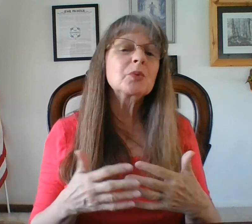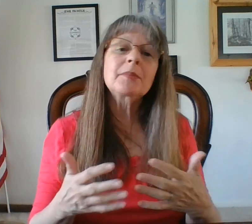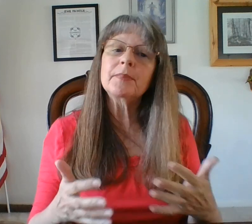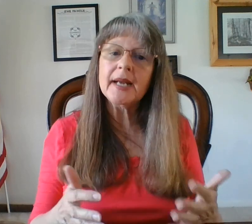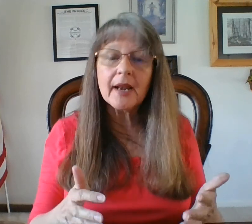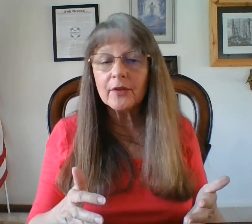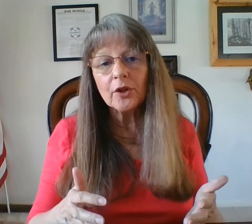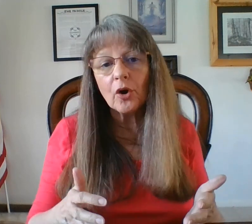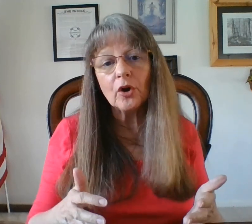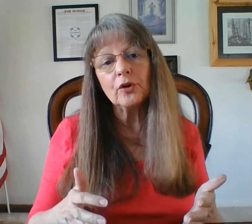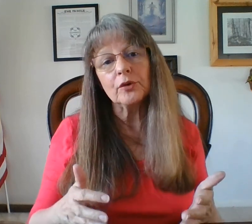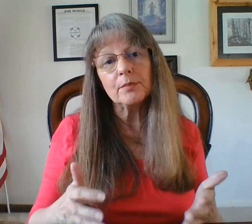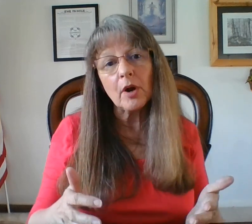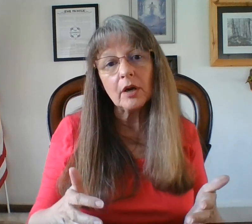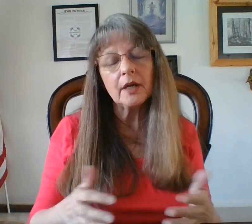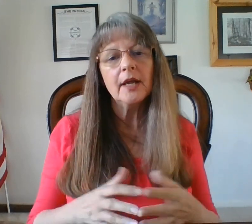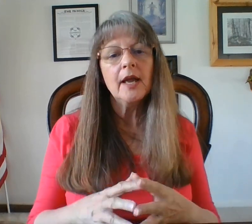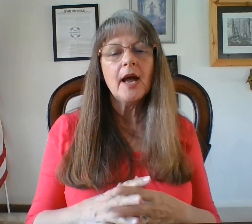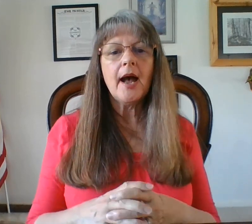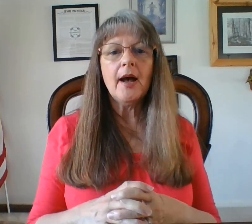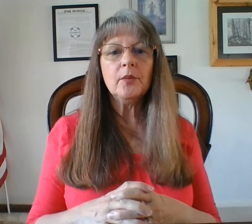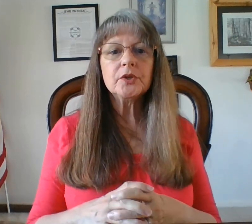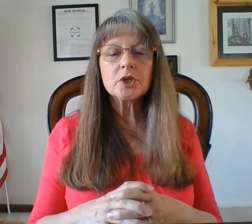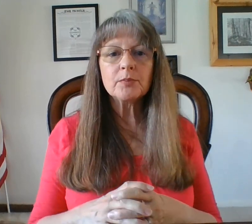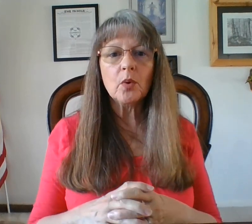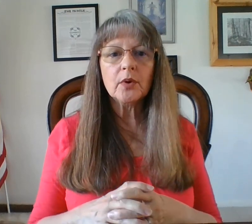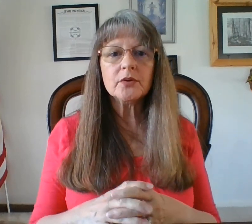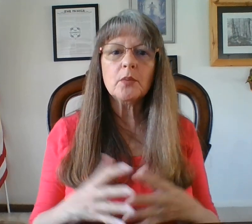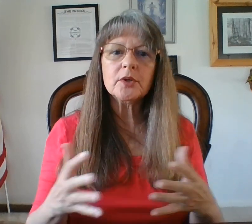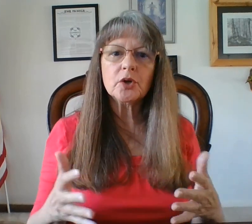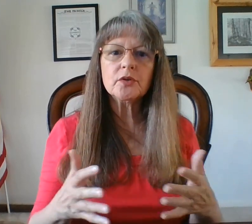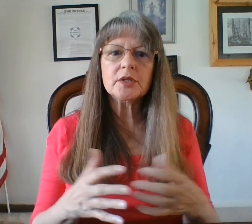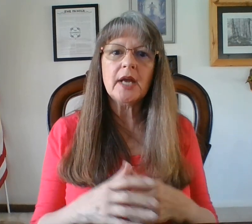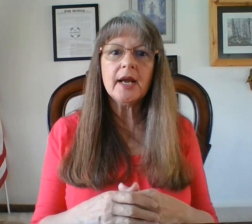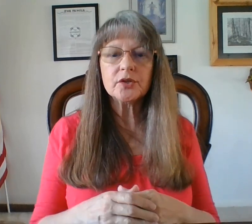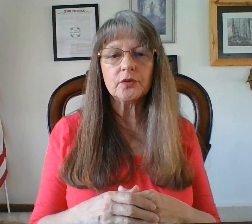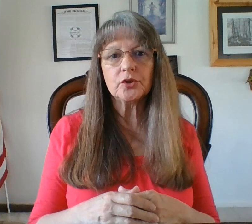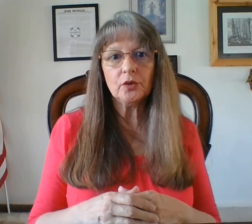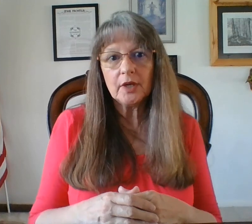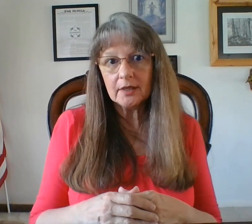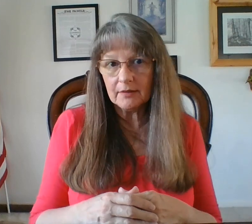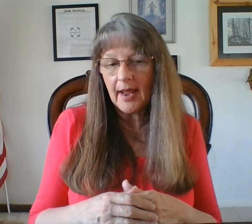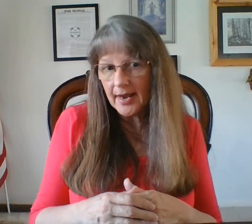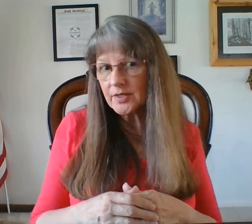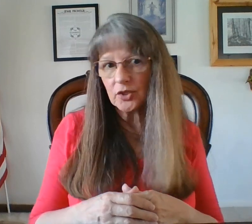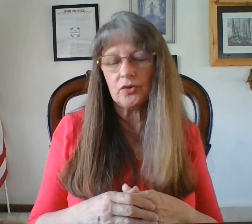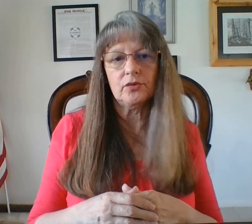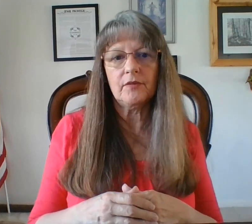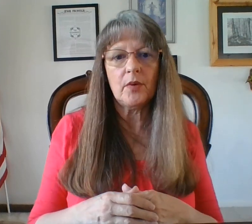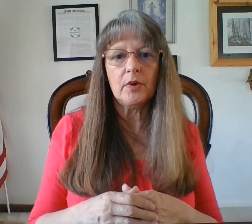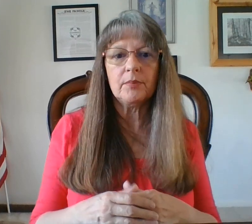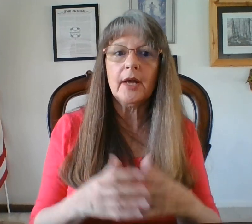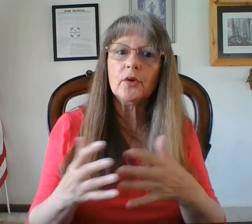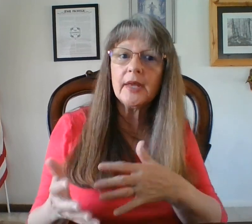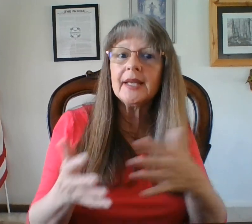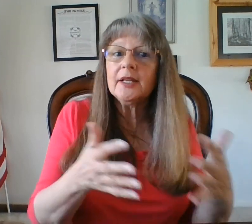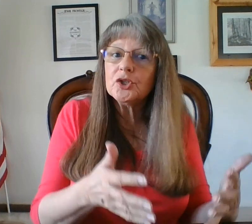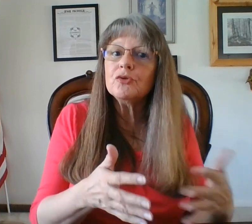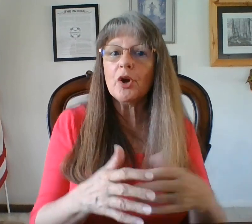want to be playing out in the yard or the park with the sport. So I want to show you the signs so that you can ask the children if they want to play, or they can let you know what